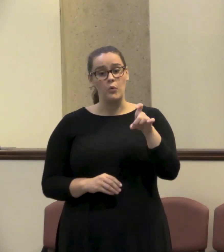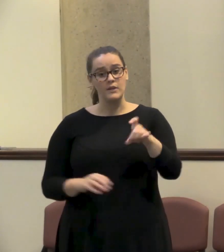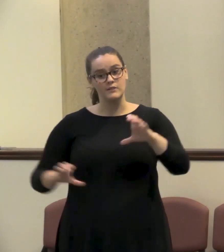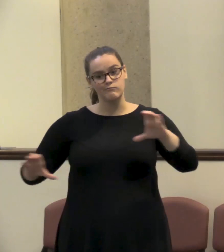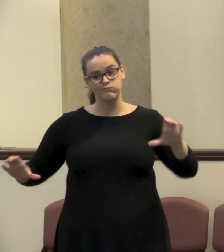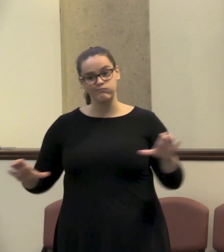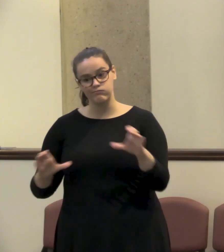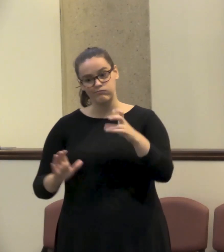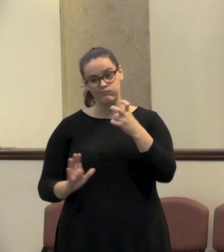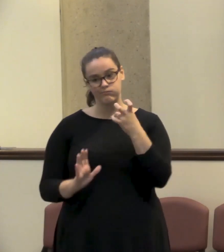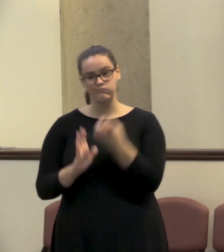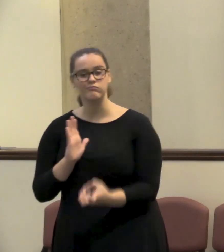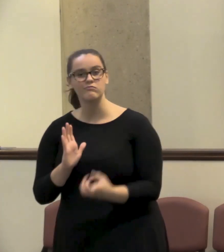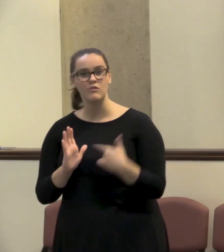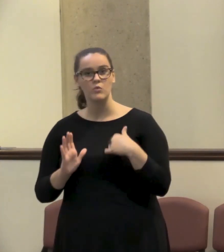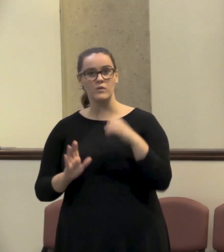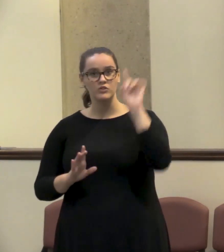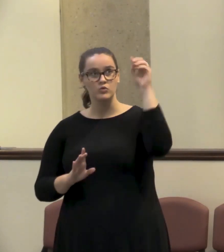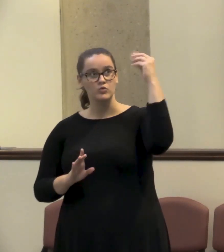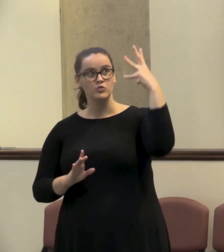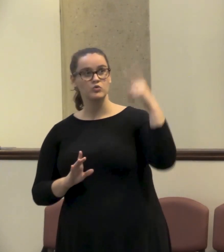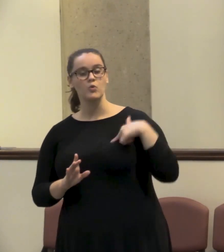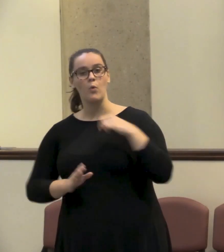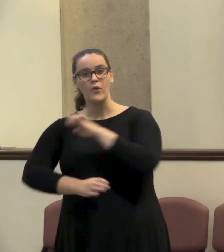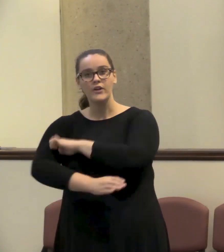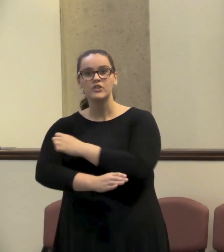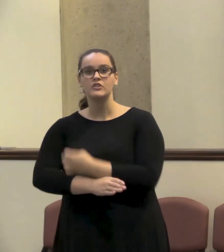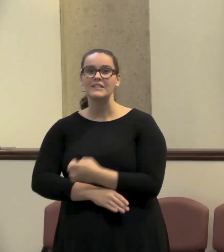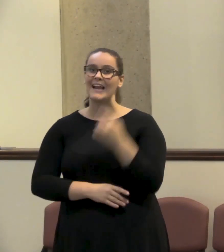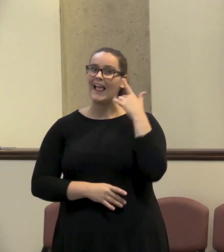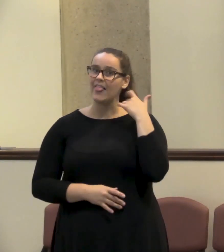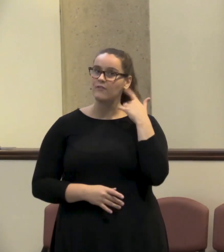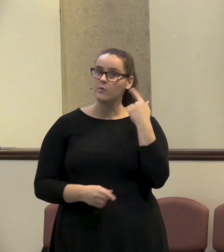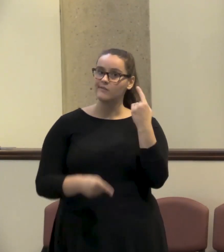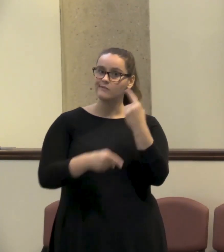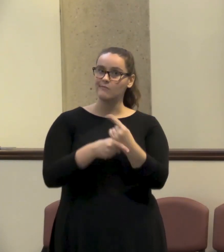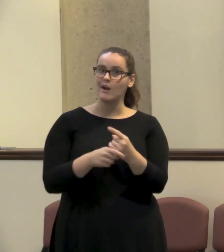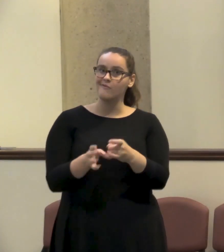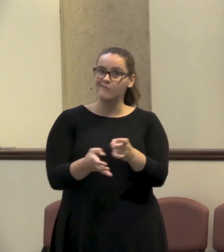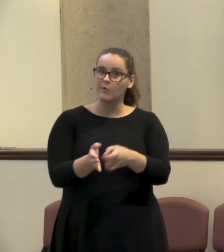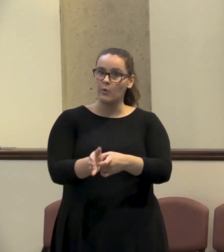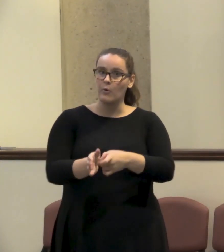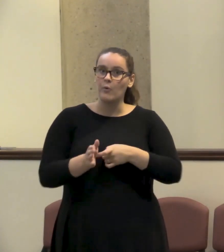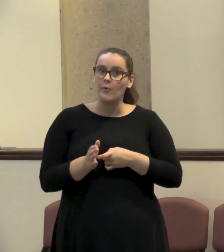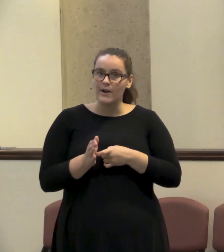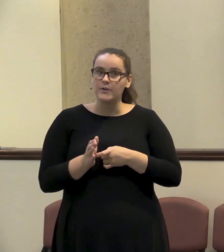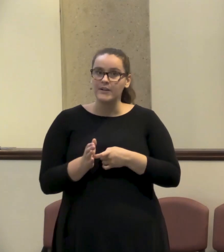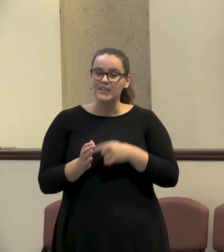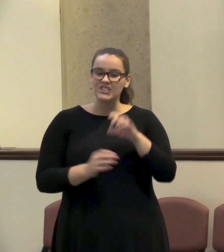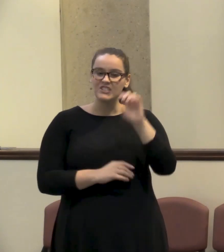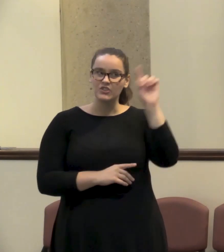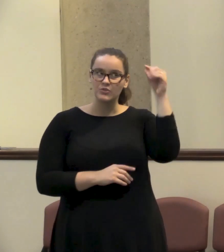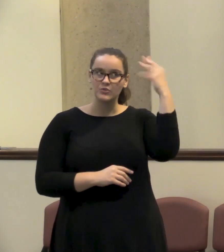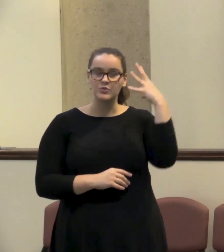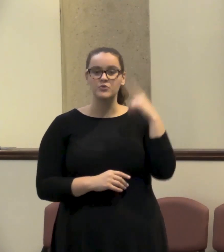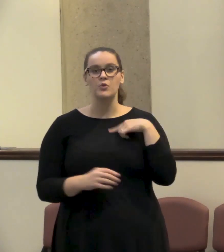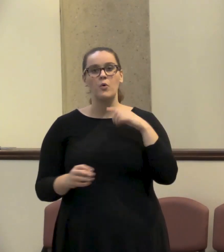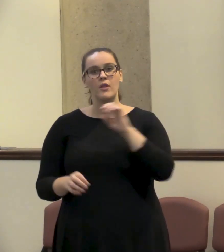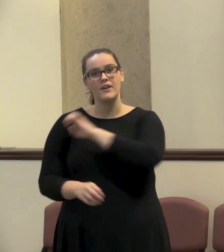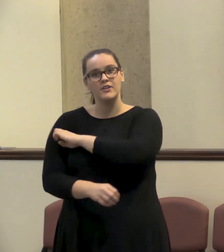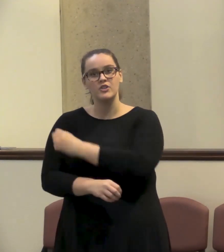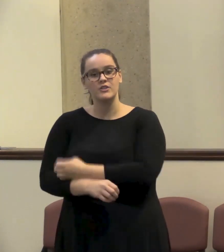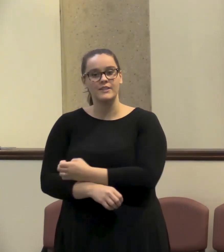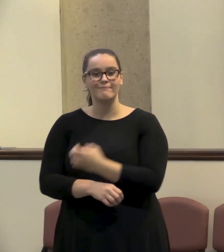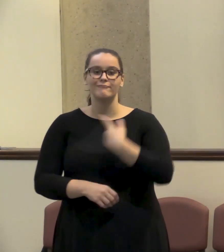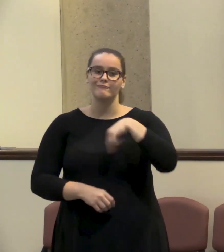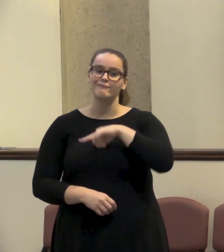energy. California did the right thing. They're going to require solar energy on residential units. We should be doing the same thing. I